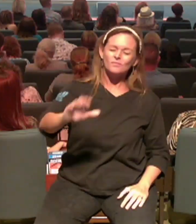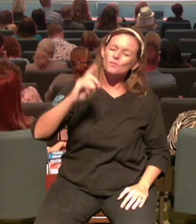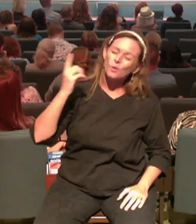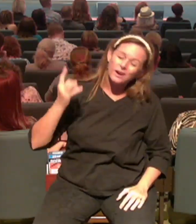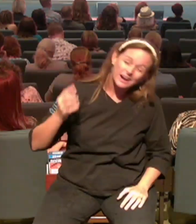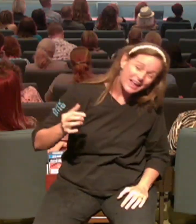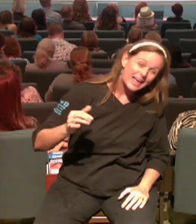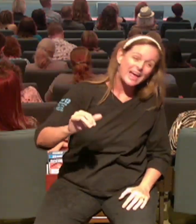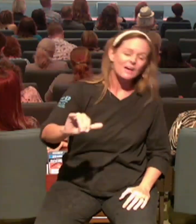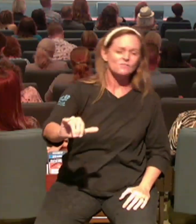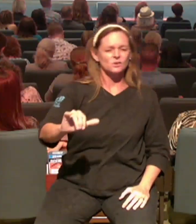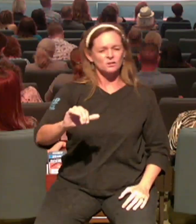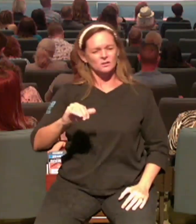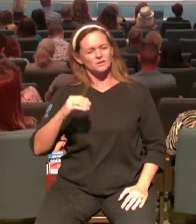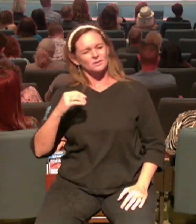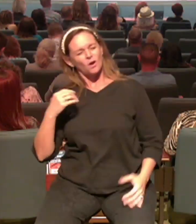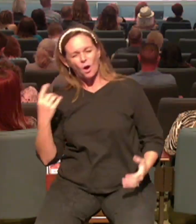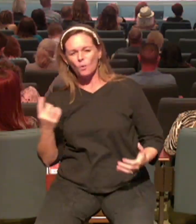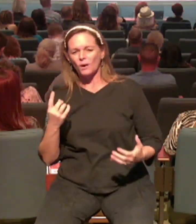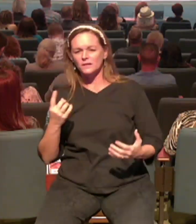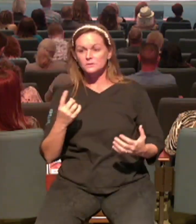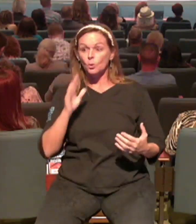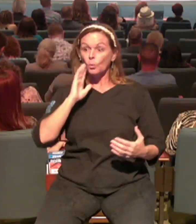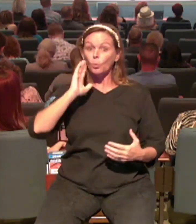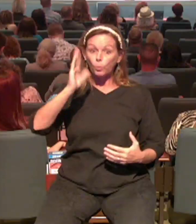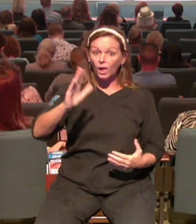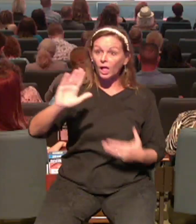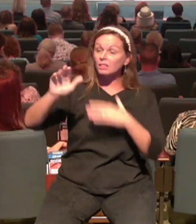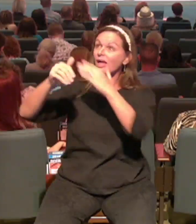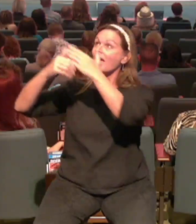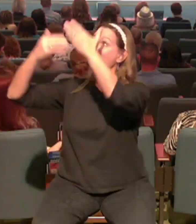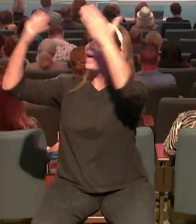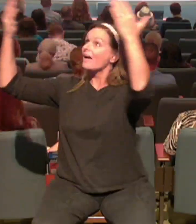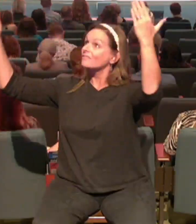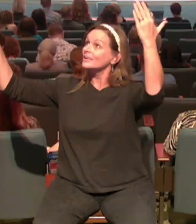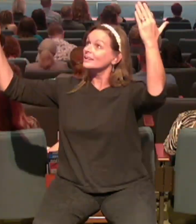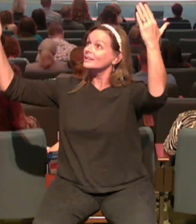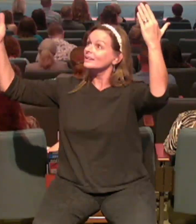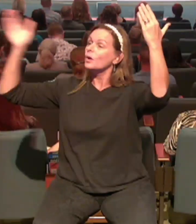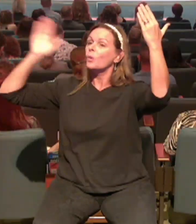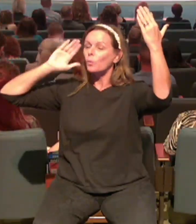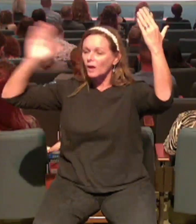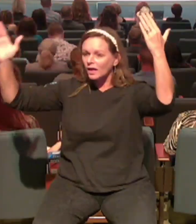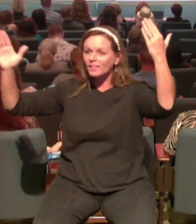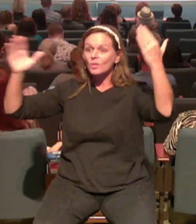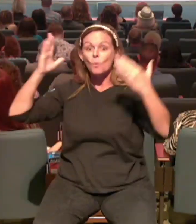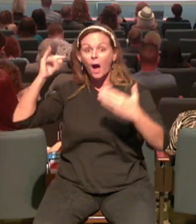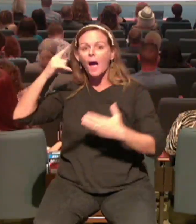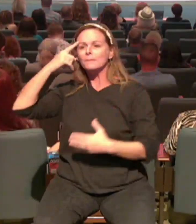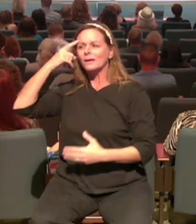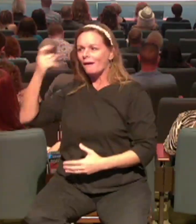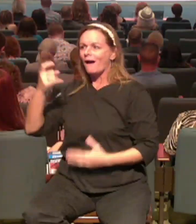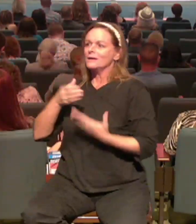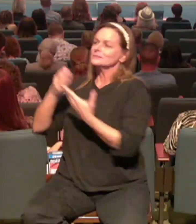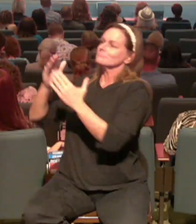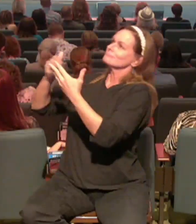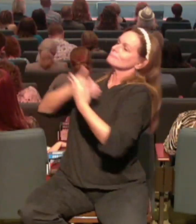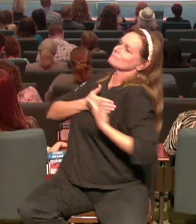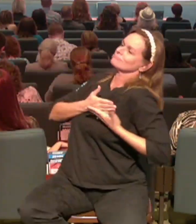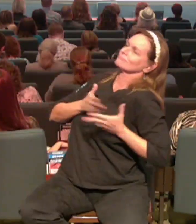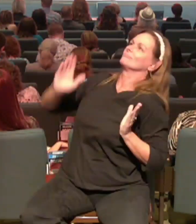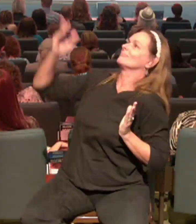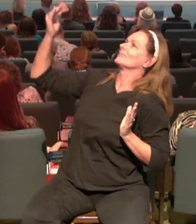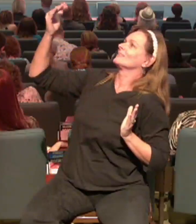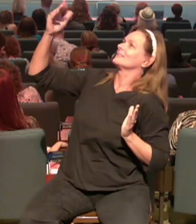not in this world, but we are seated in the heavenlies among Christ Jesus. When we are with Christ, we are walking and living from a place